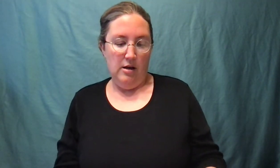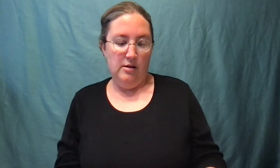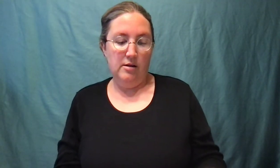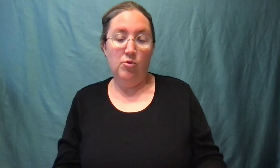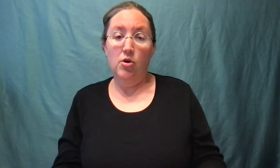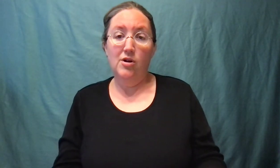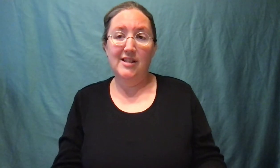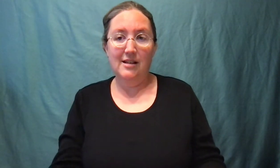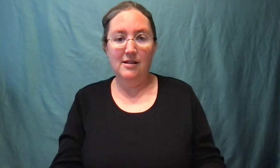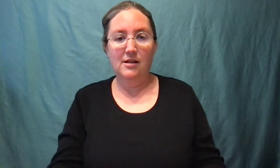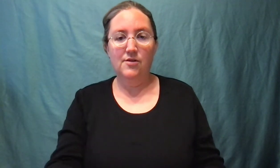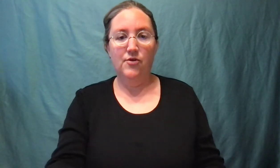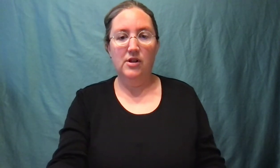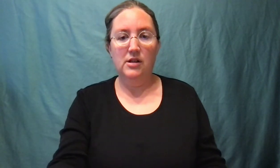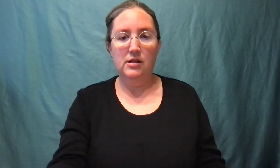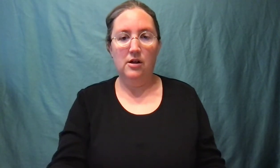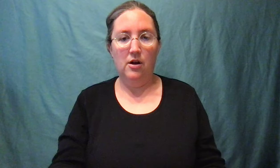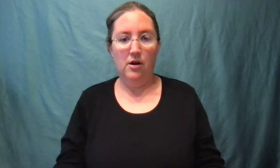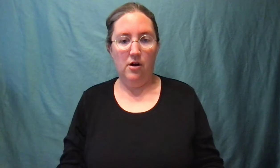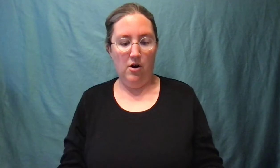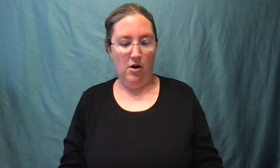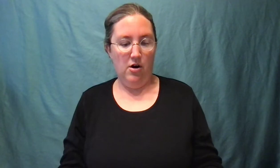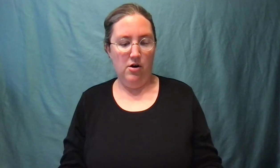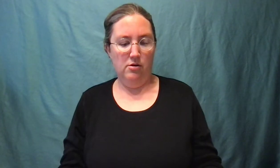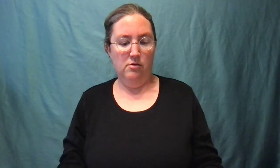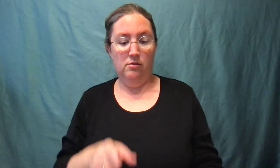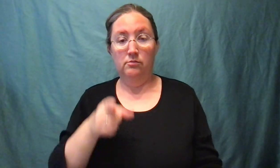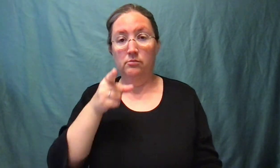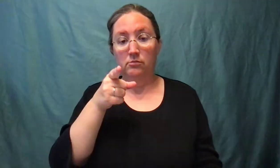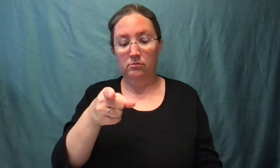Some more sentences for this are,